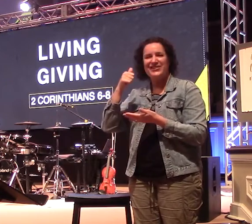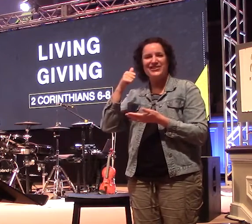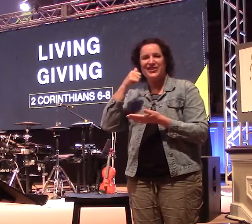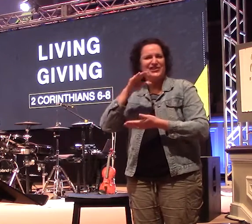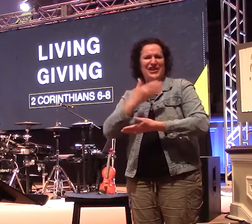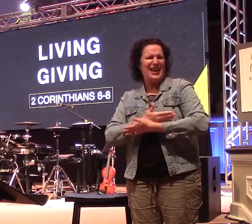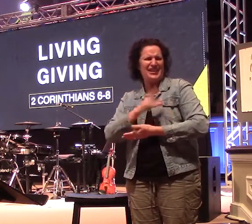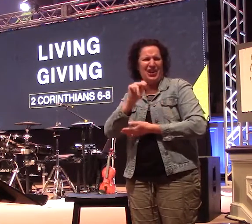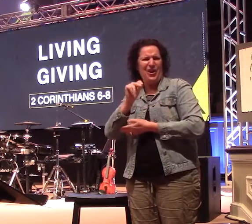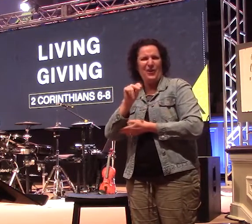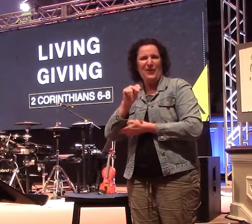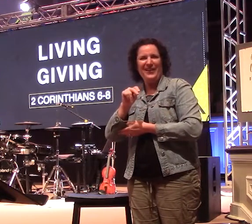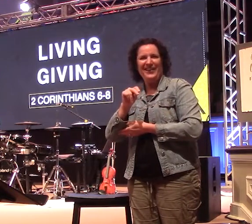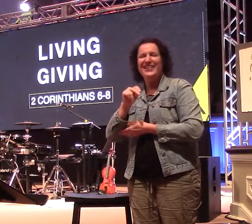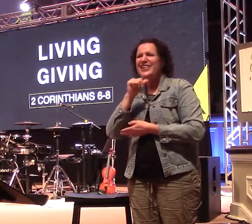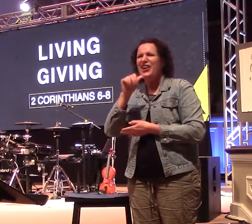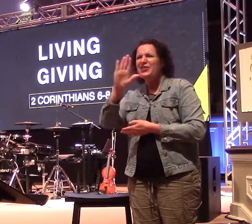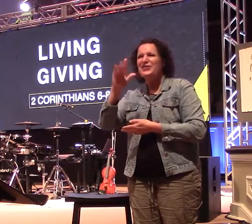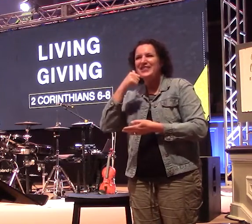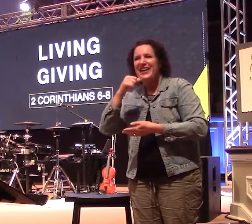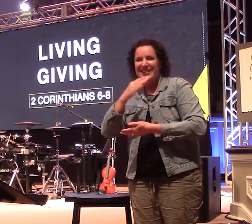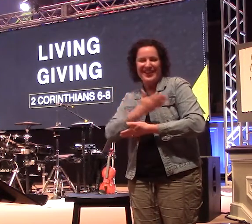Well, he gave it to his son.